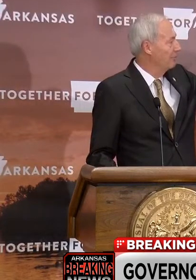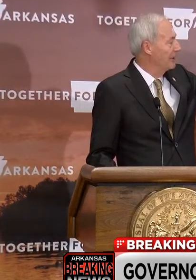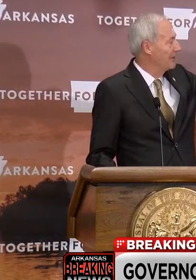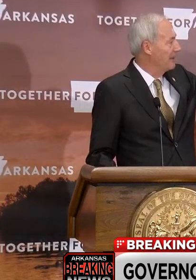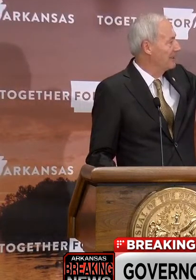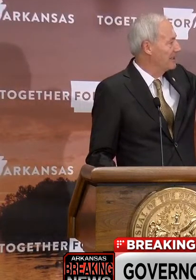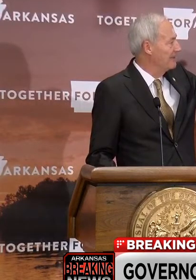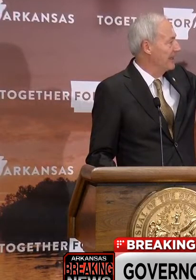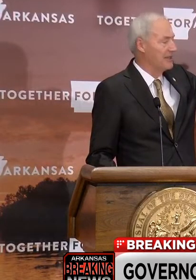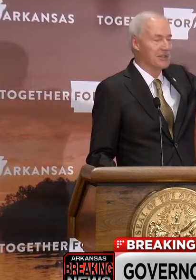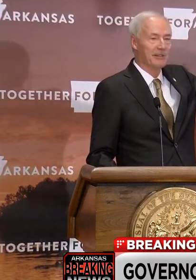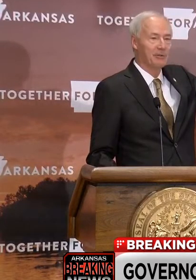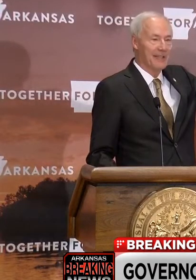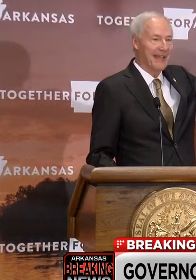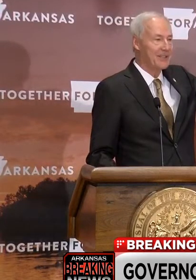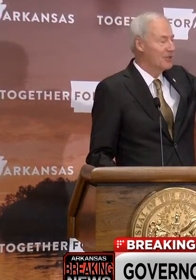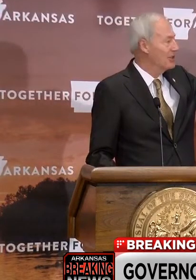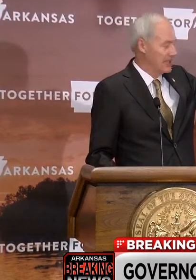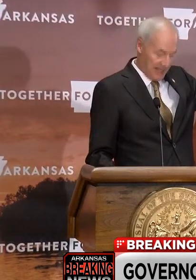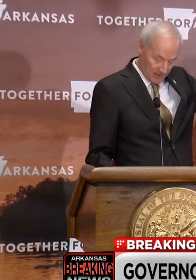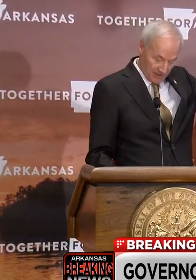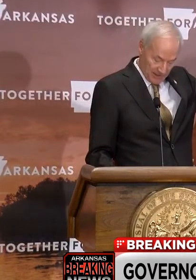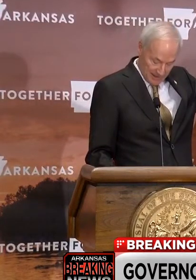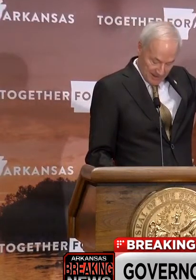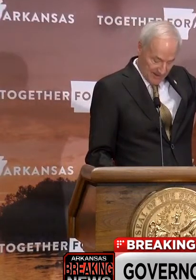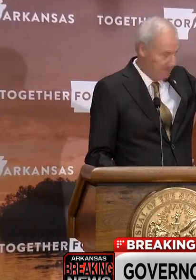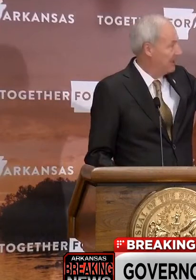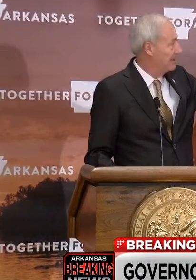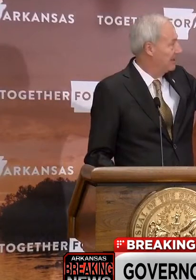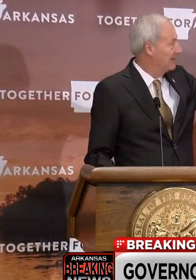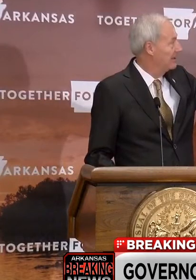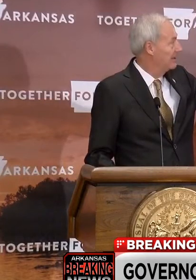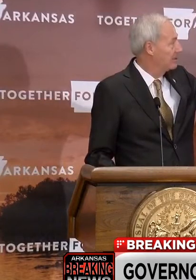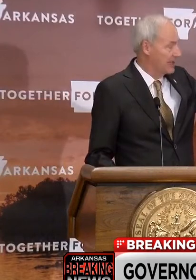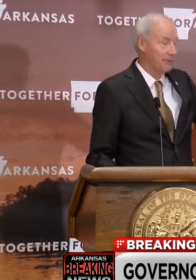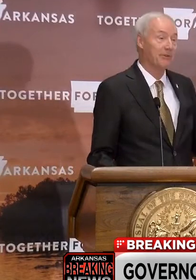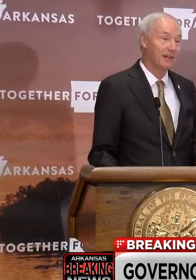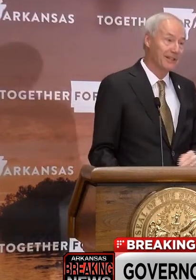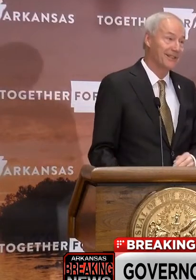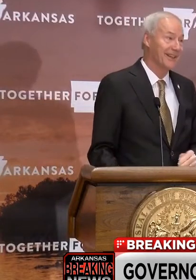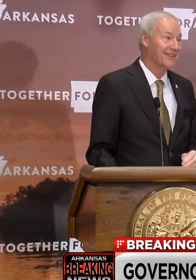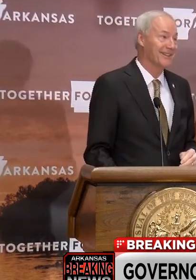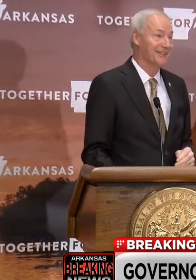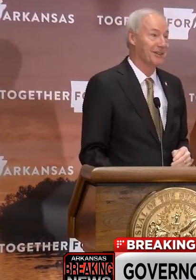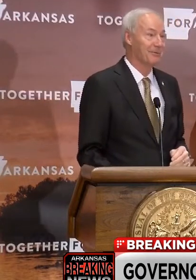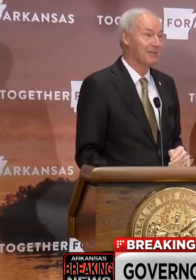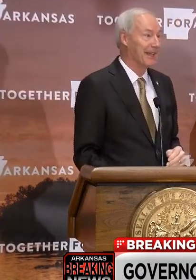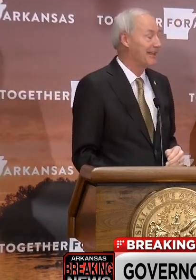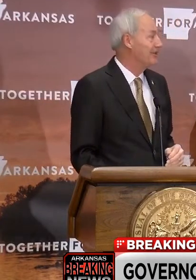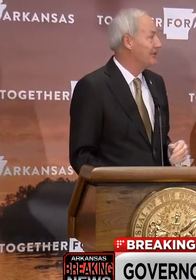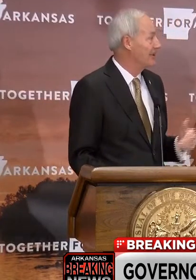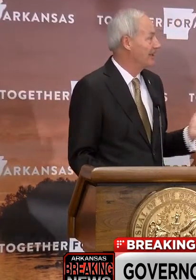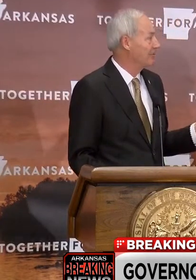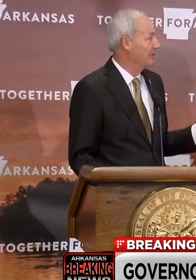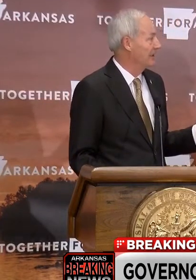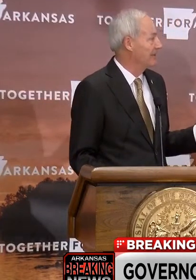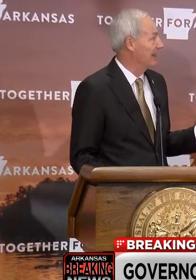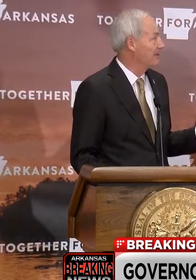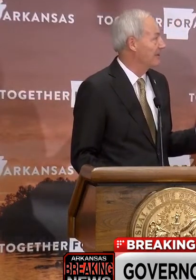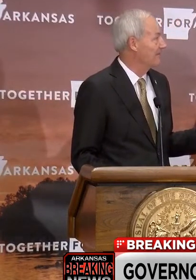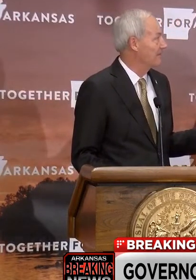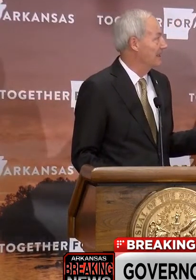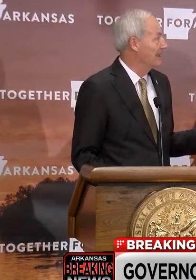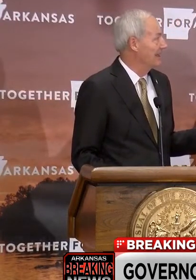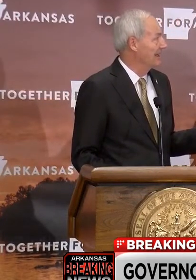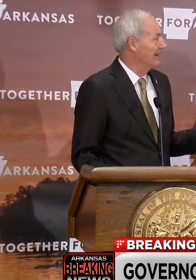total, with about 10,000 of those antigen tests. And looks like we've already done that in terms of the antigen test with